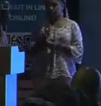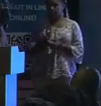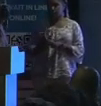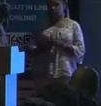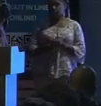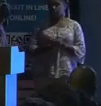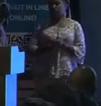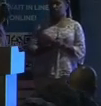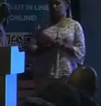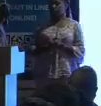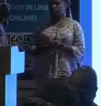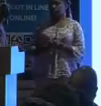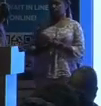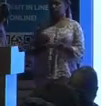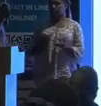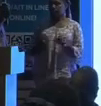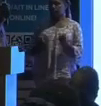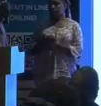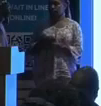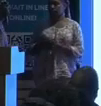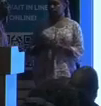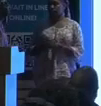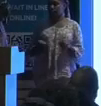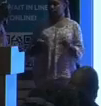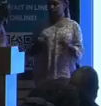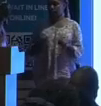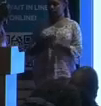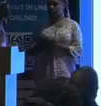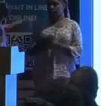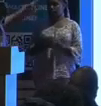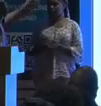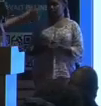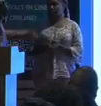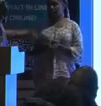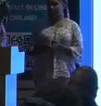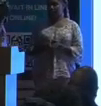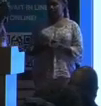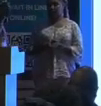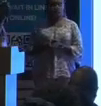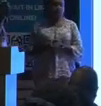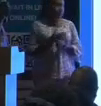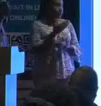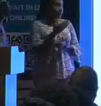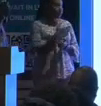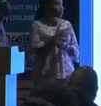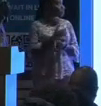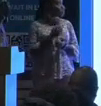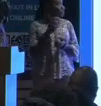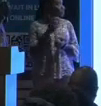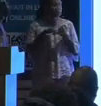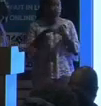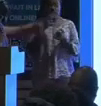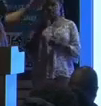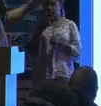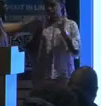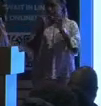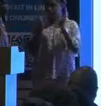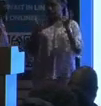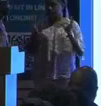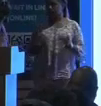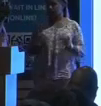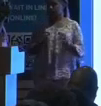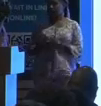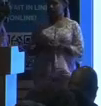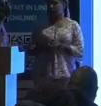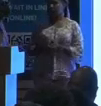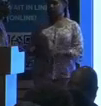So this is how the S2 form looks like. It's a remittance by group employer. You write the TIN